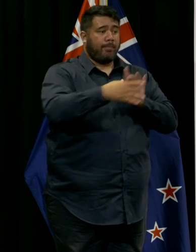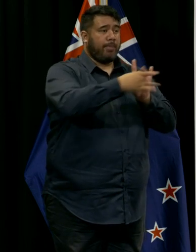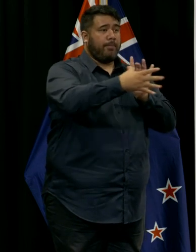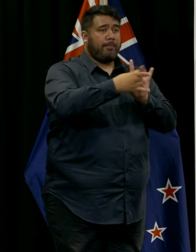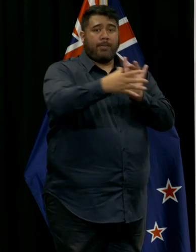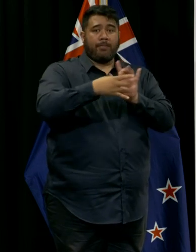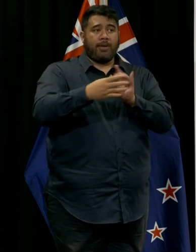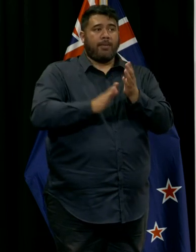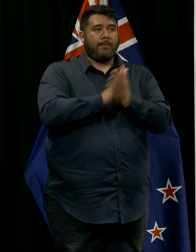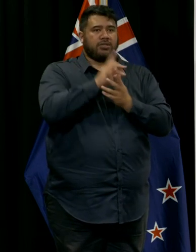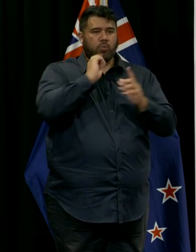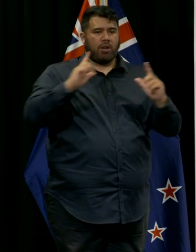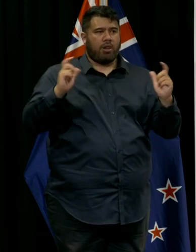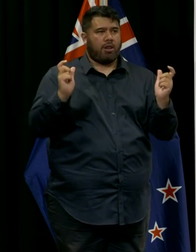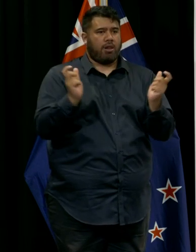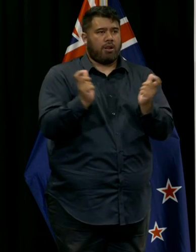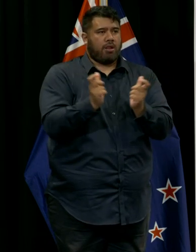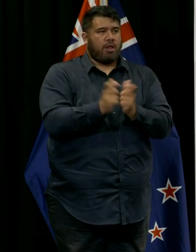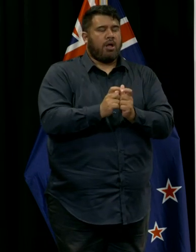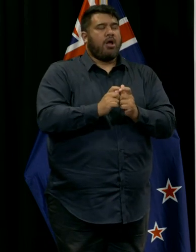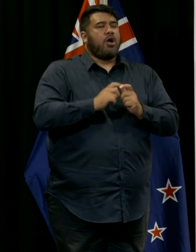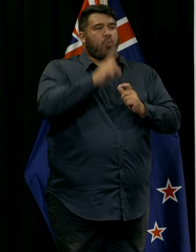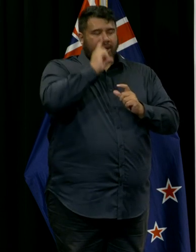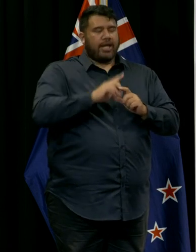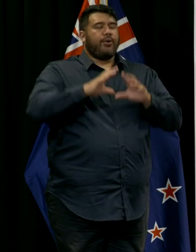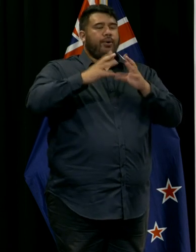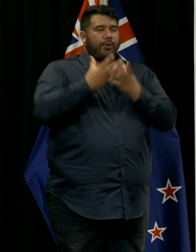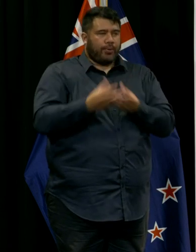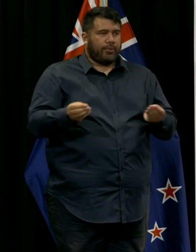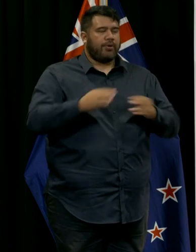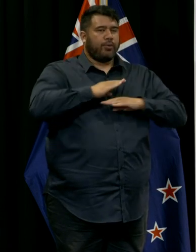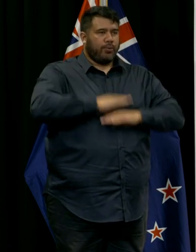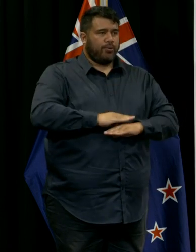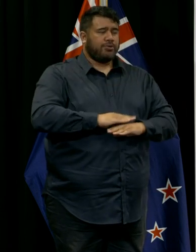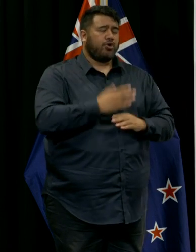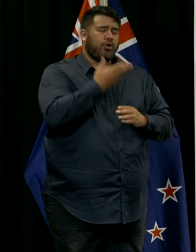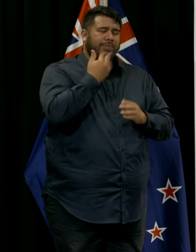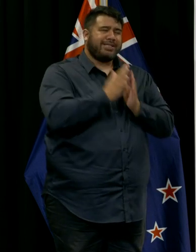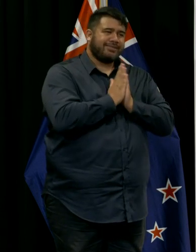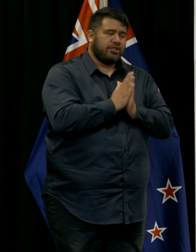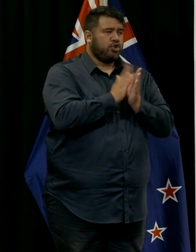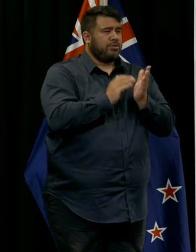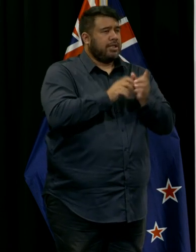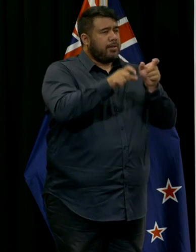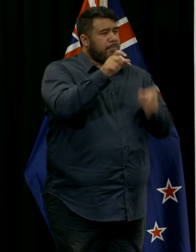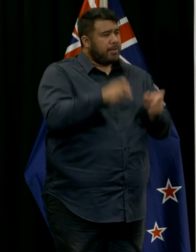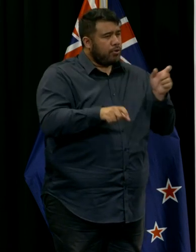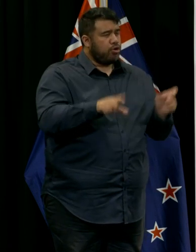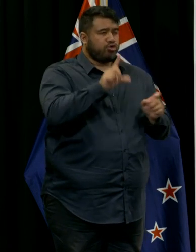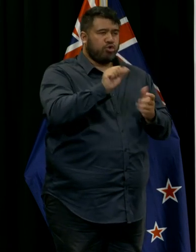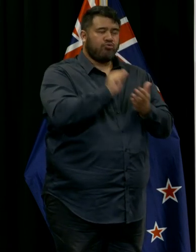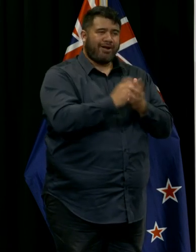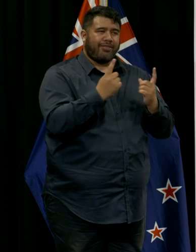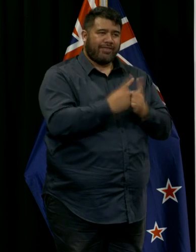start to decline and we will be able to get on top of this. So I just urge all New Zealanders to continue to do their bit and, of